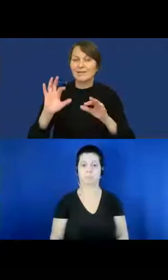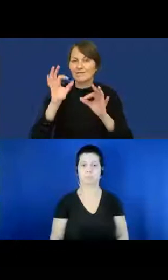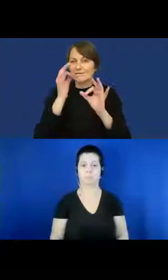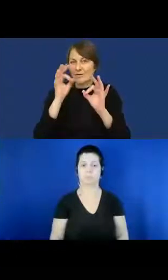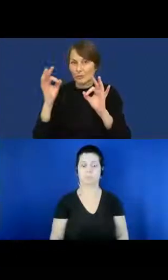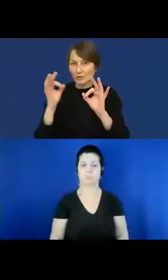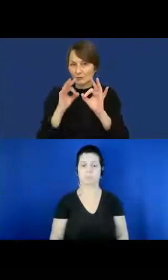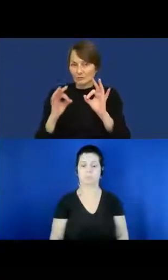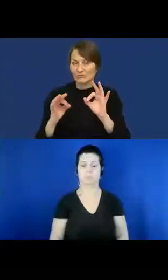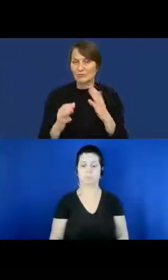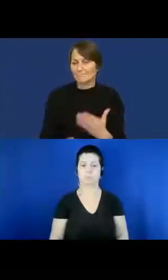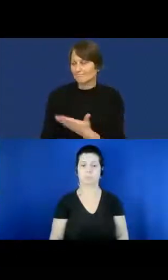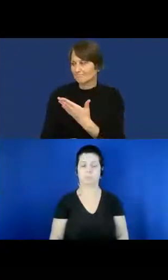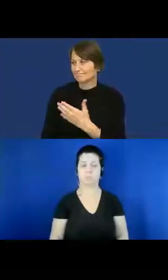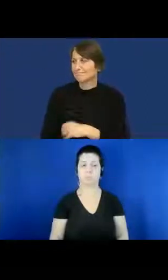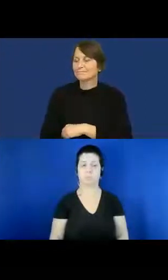So I can play the video.